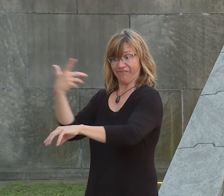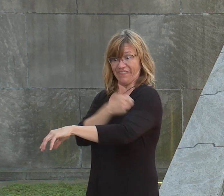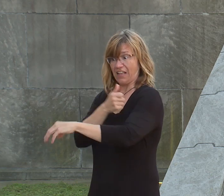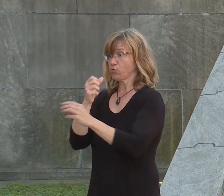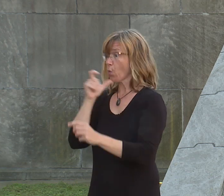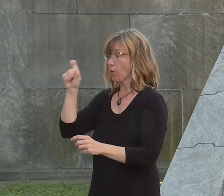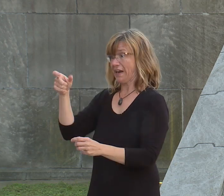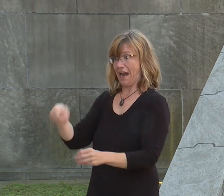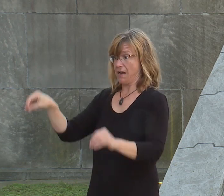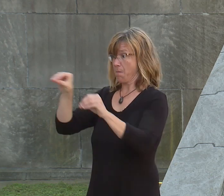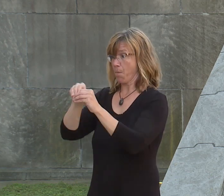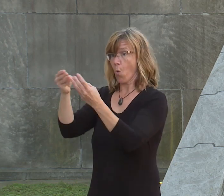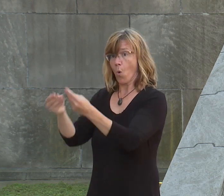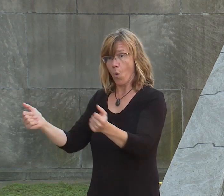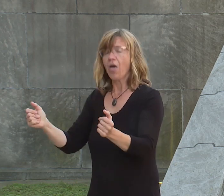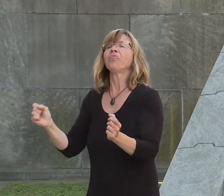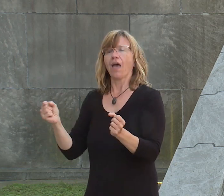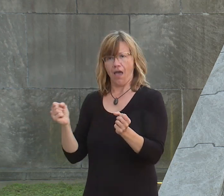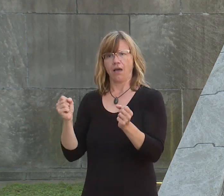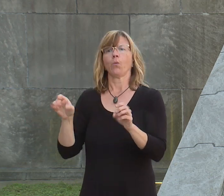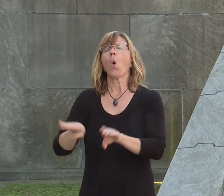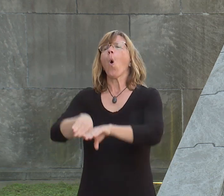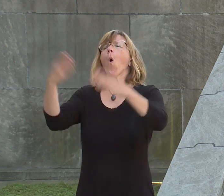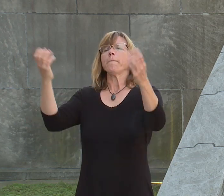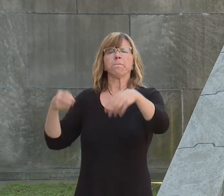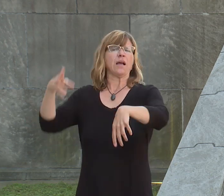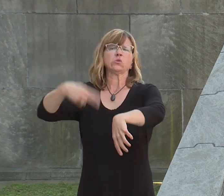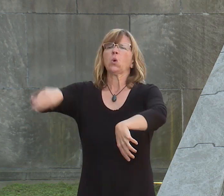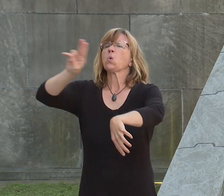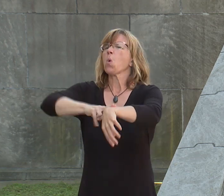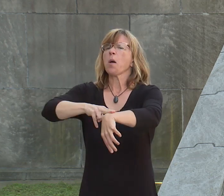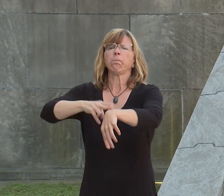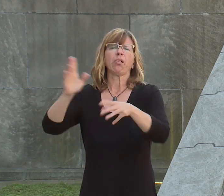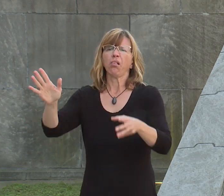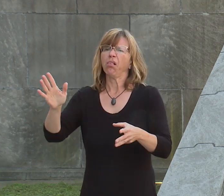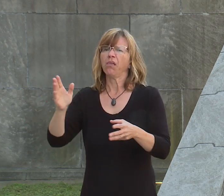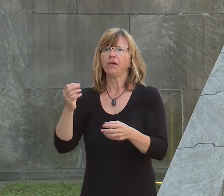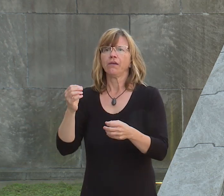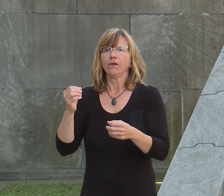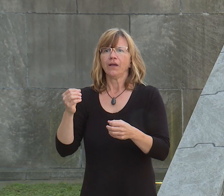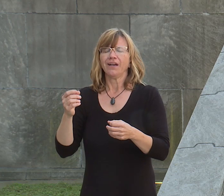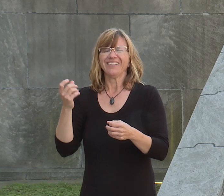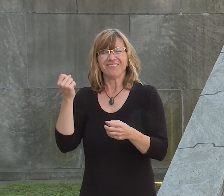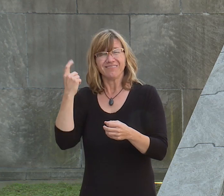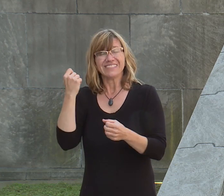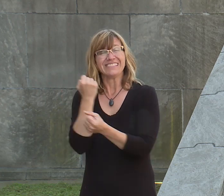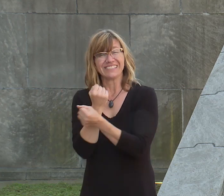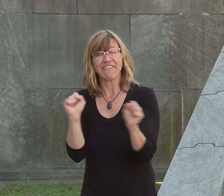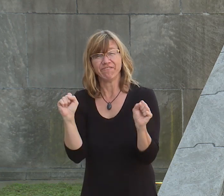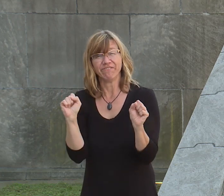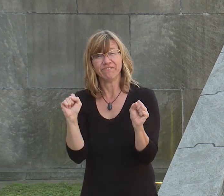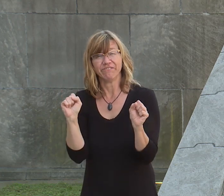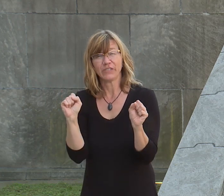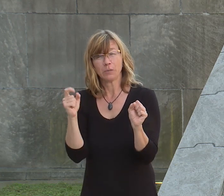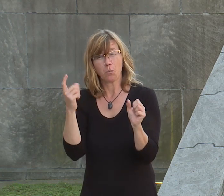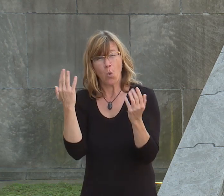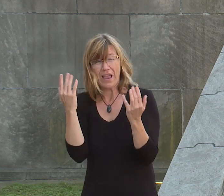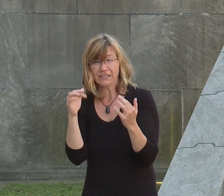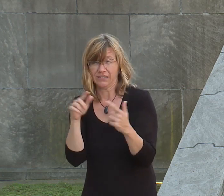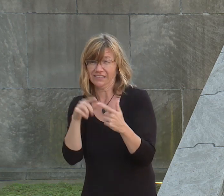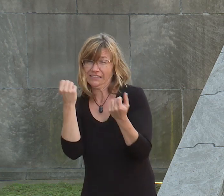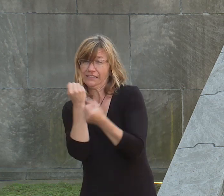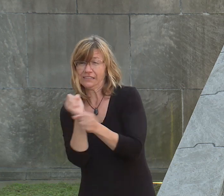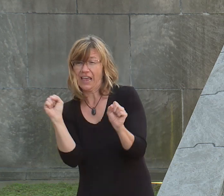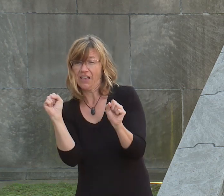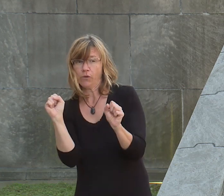city. But we're going to do that in partnership with our partners and do it in a safe way so that those folks don't just rush back and then go back to not having a